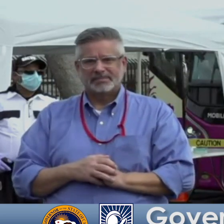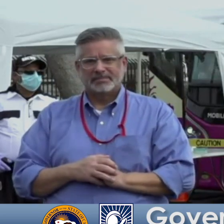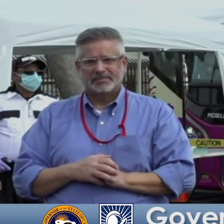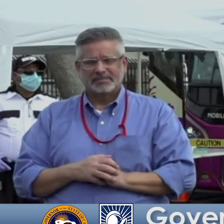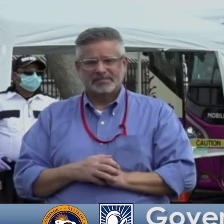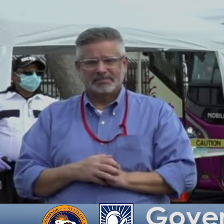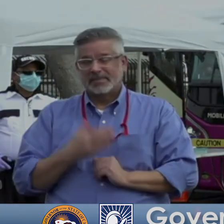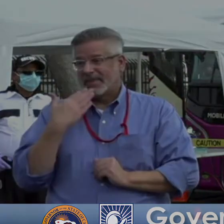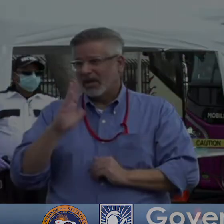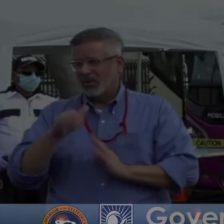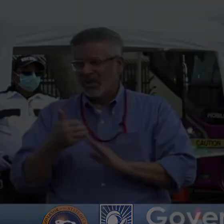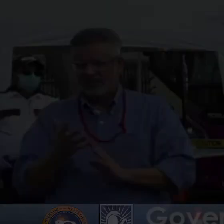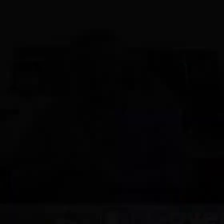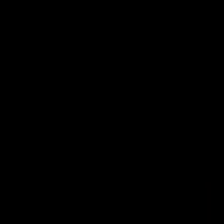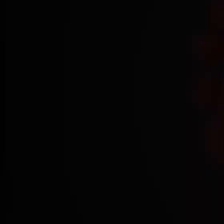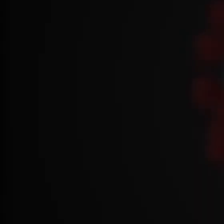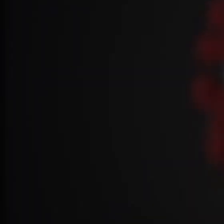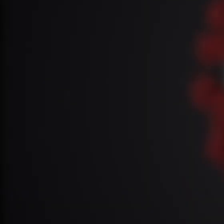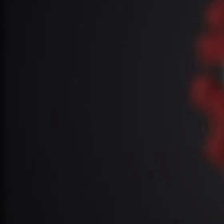Thank you all very, very much.